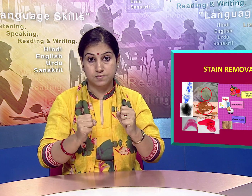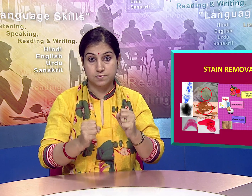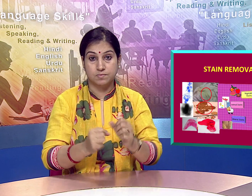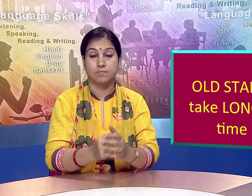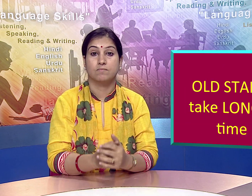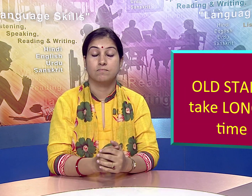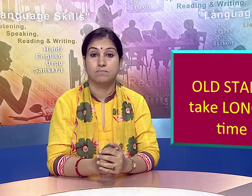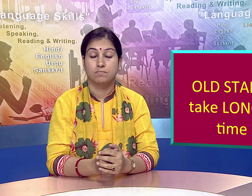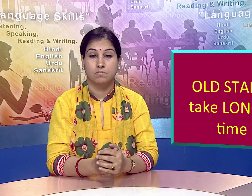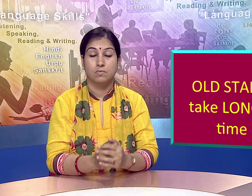Old stain